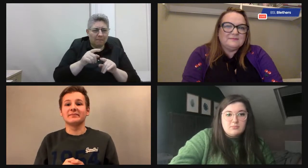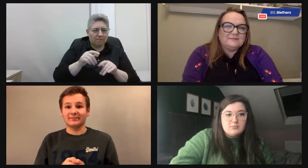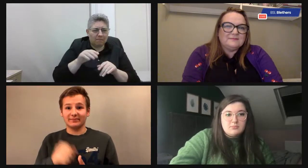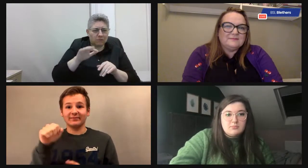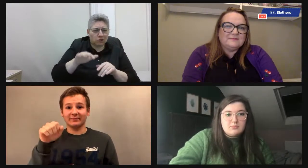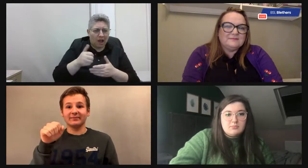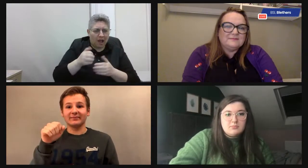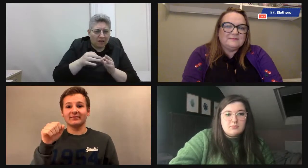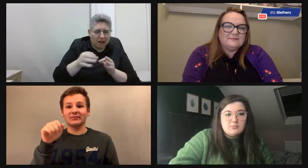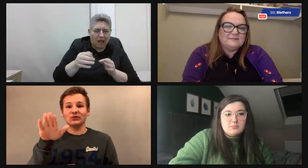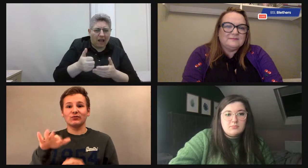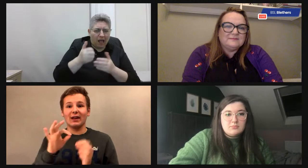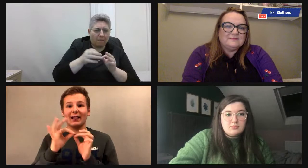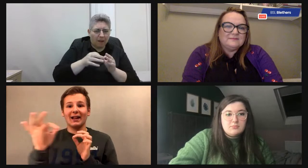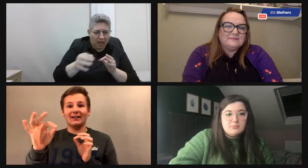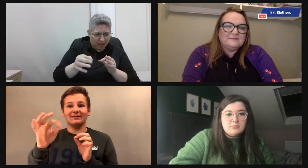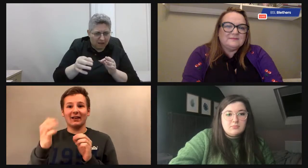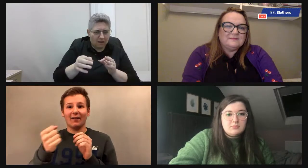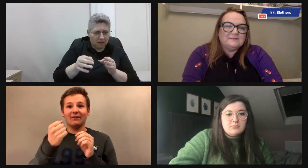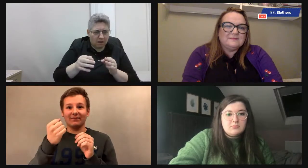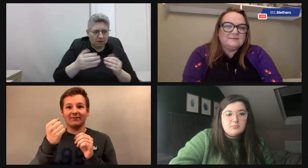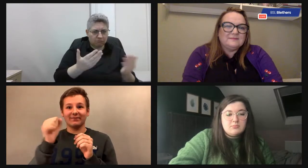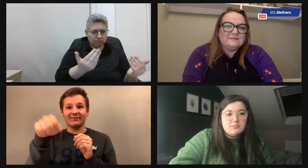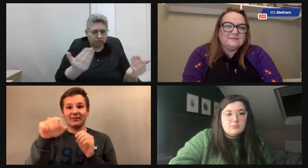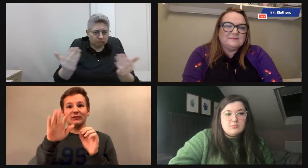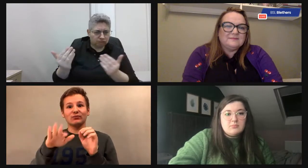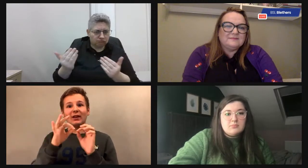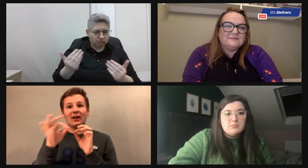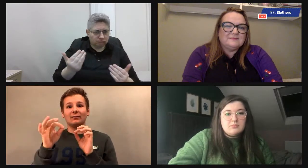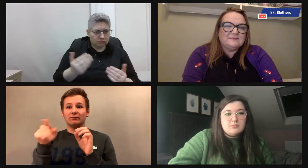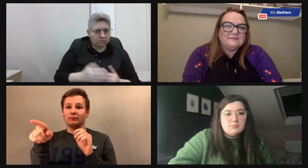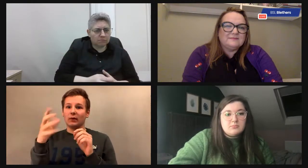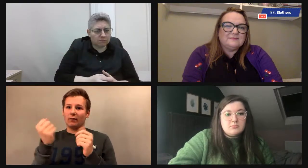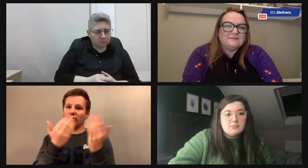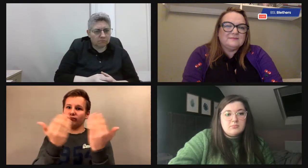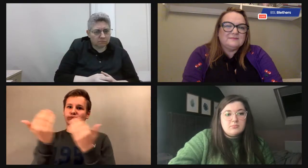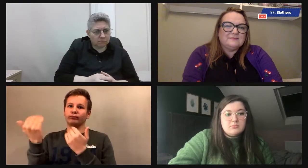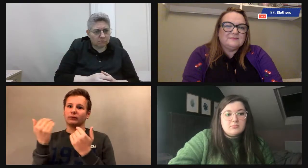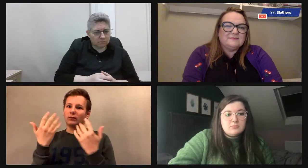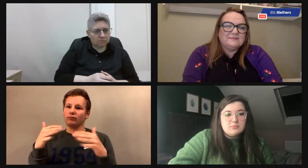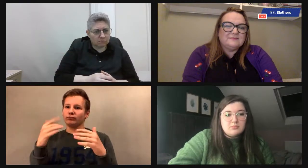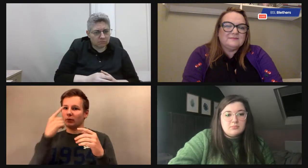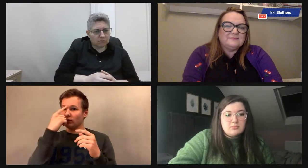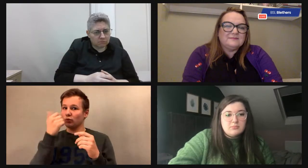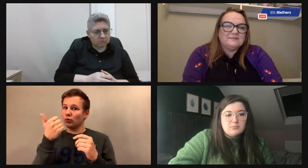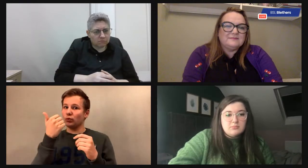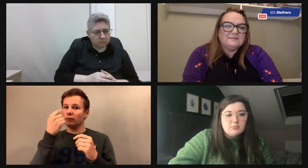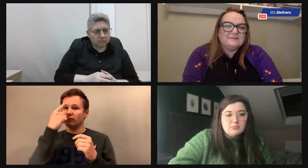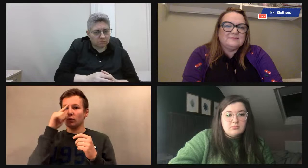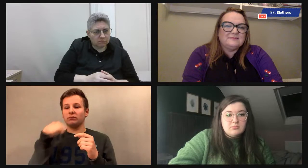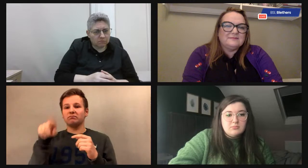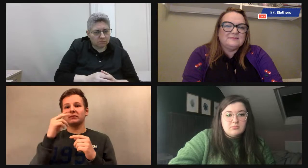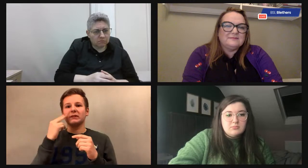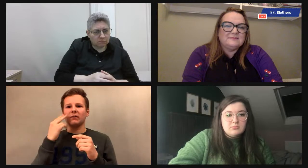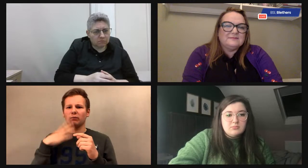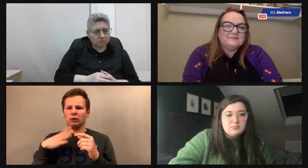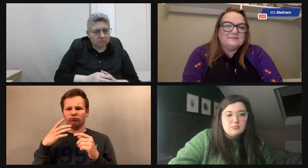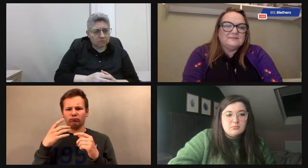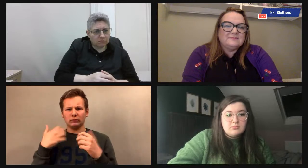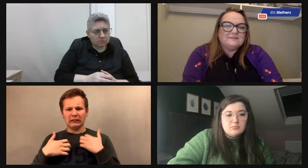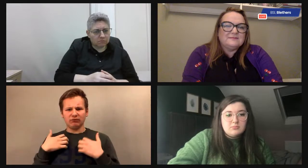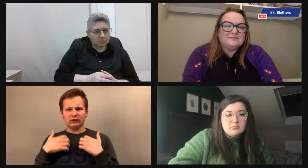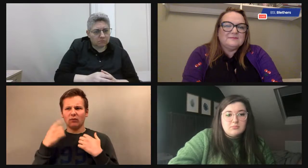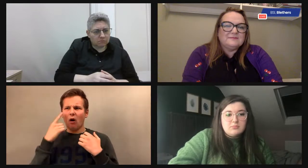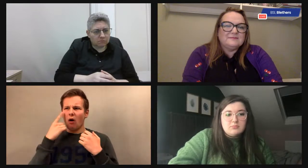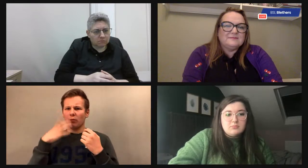So you're talking about a company that kind of helps you apply and encourages people into that pipeline. Yeah, I think